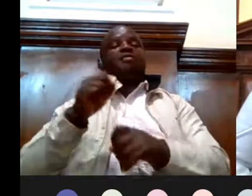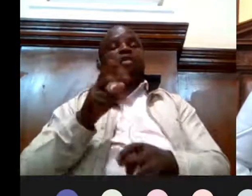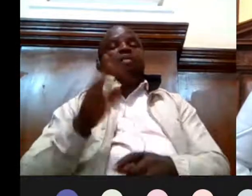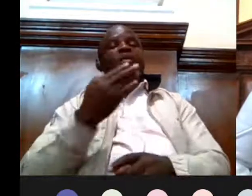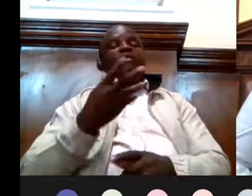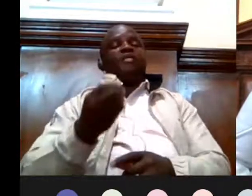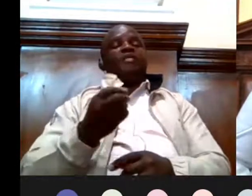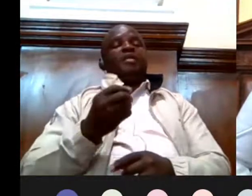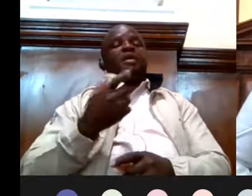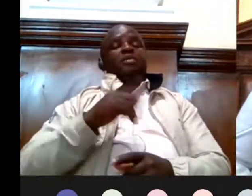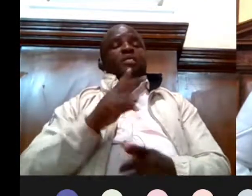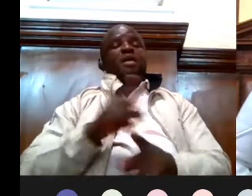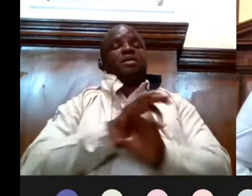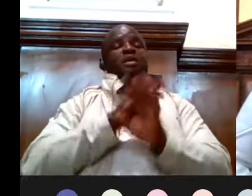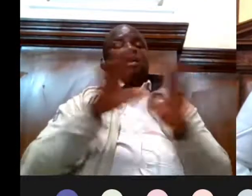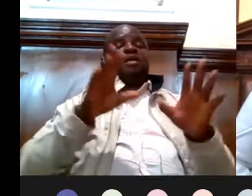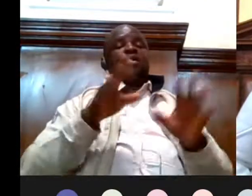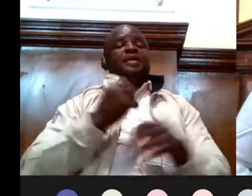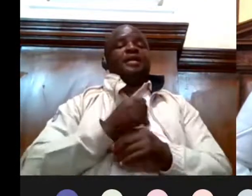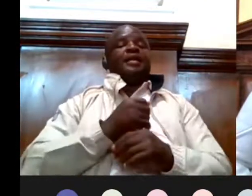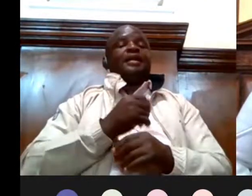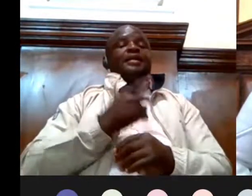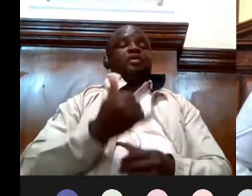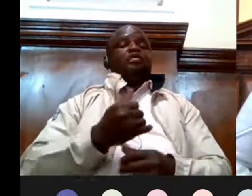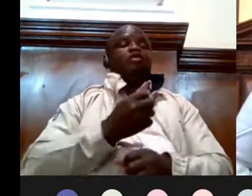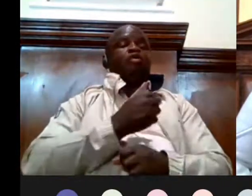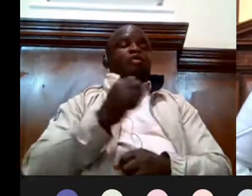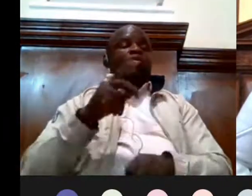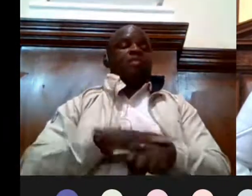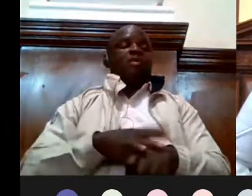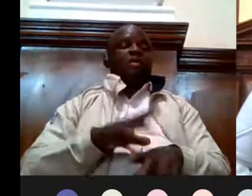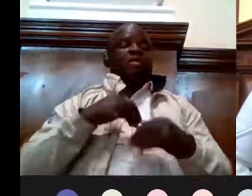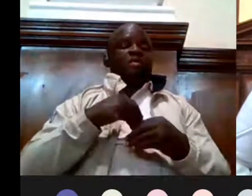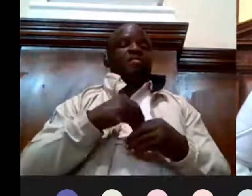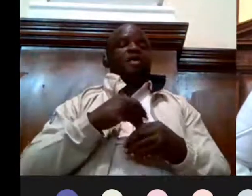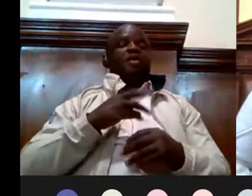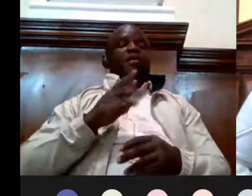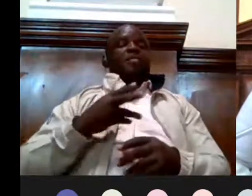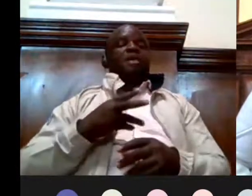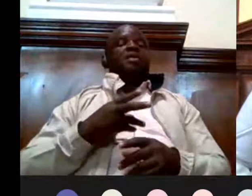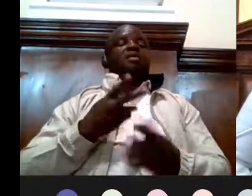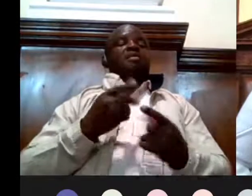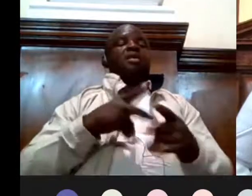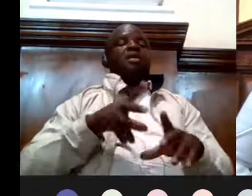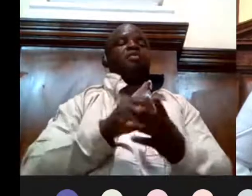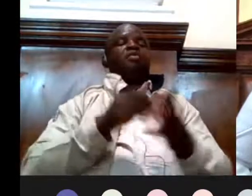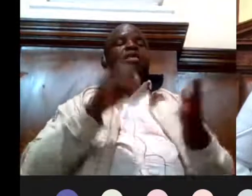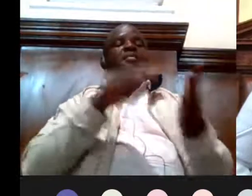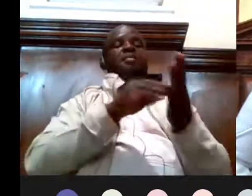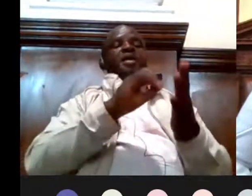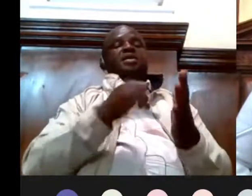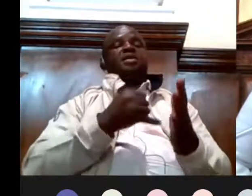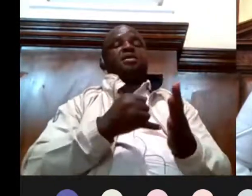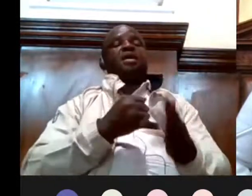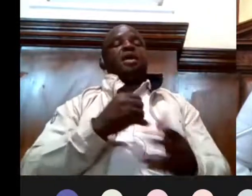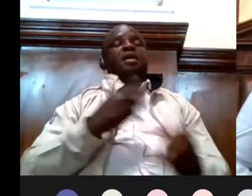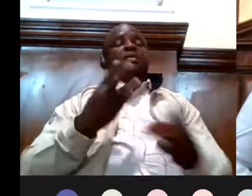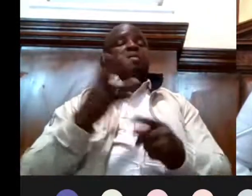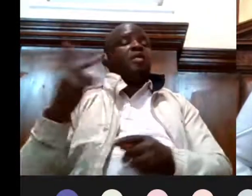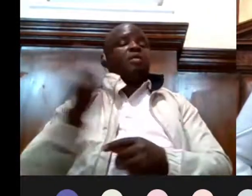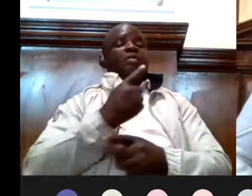straight, Speaker, that no to blind to the fact that all women are progressive, and we want cannot